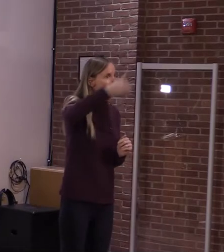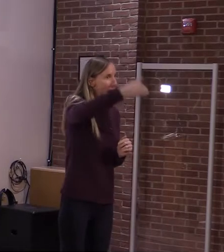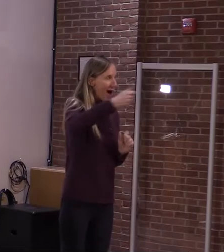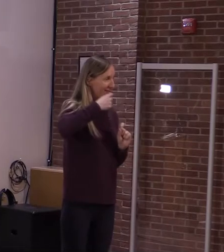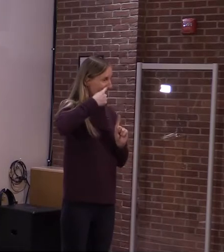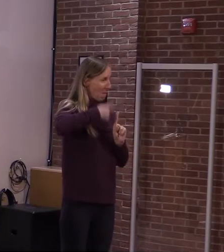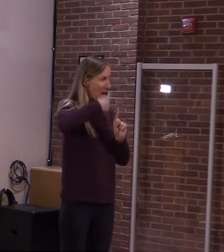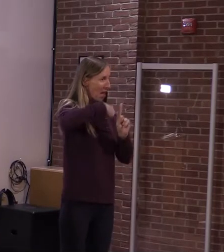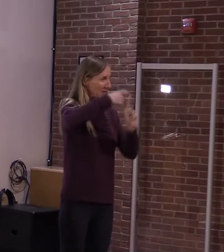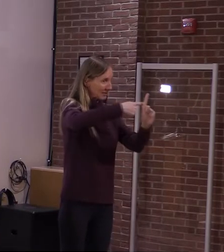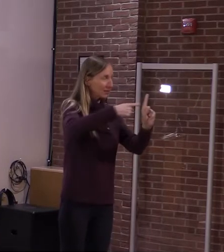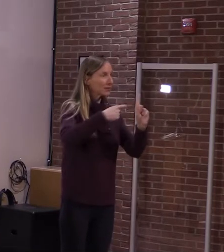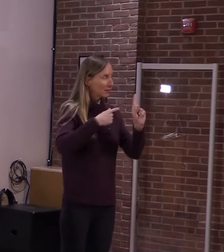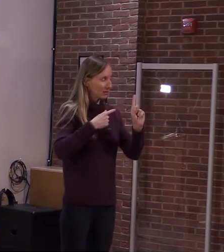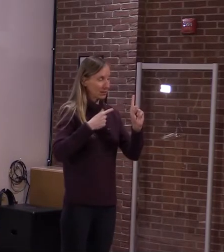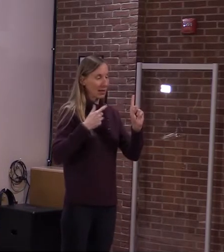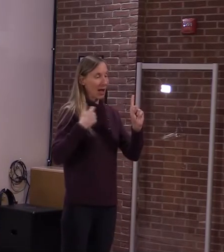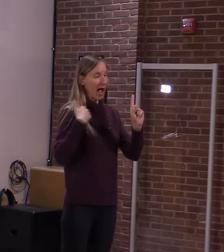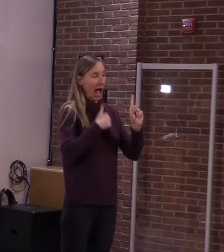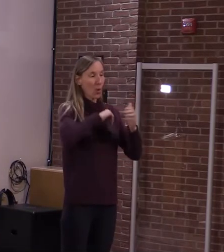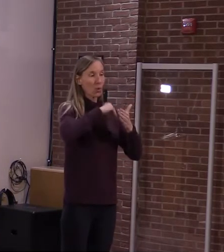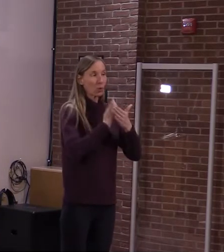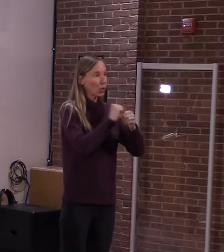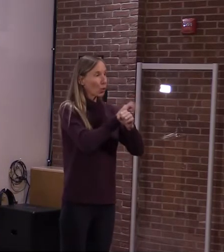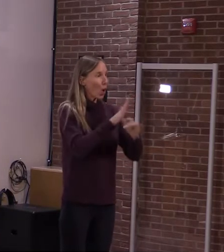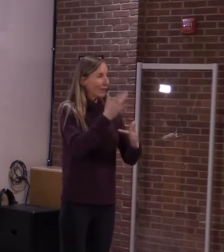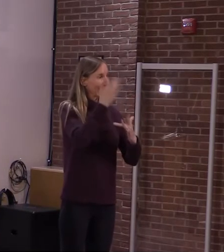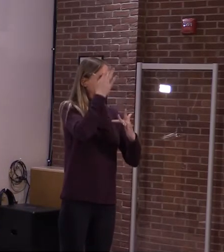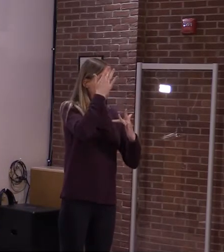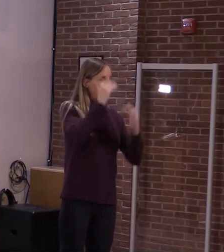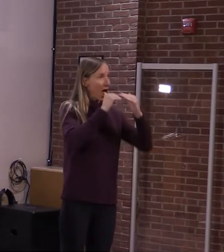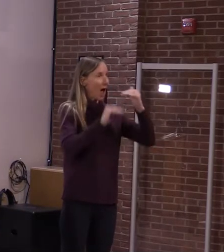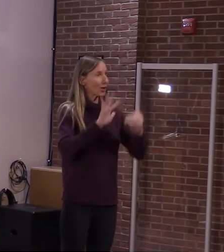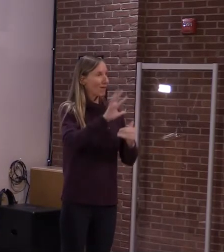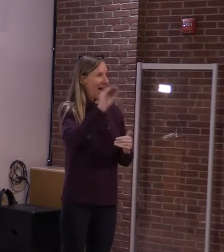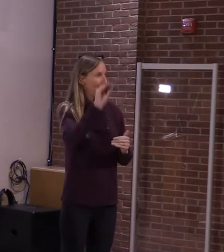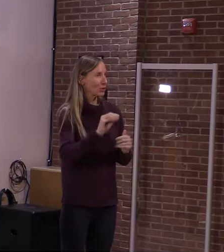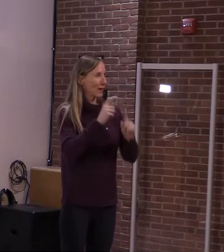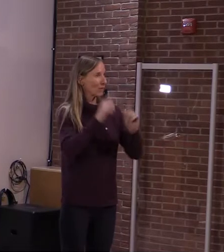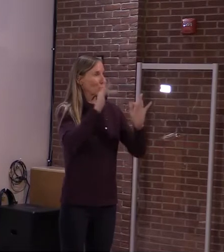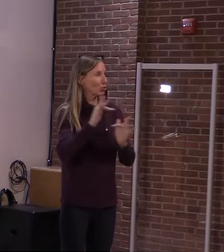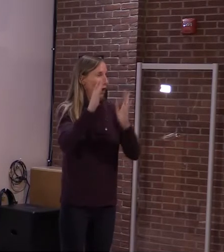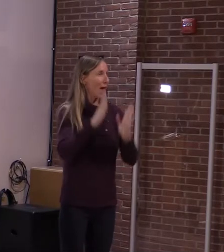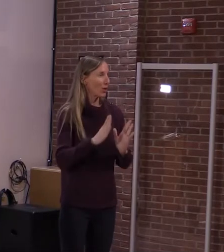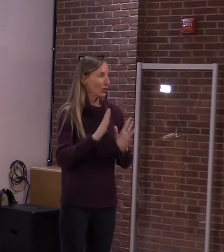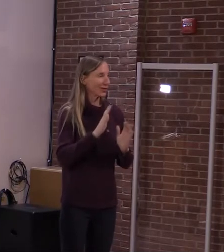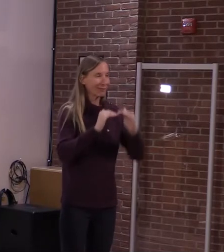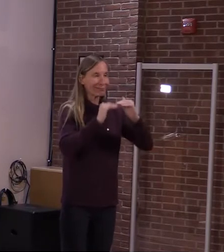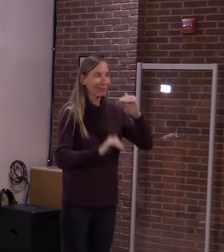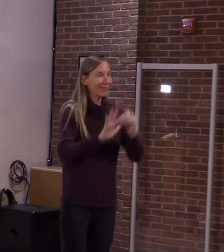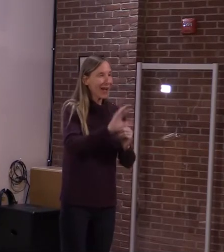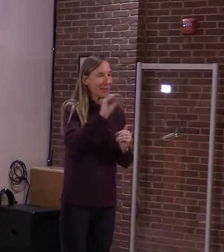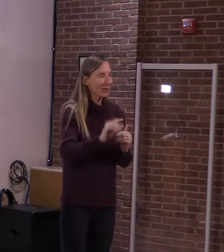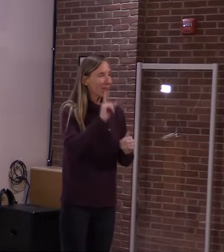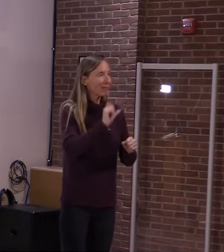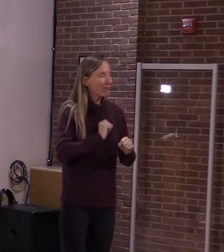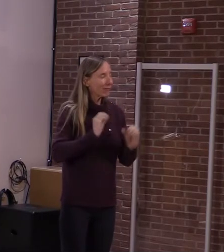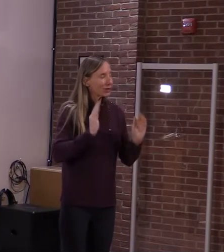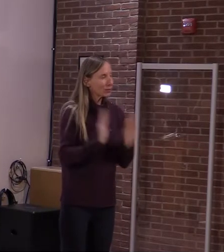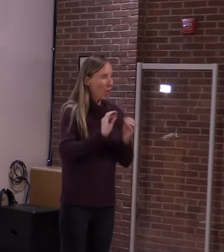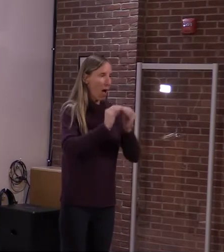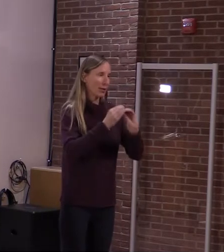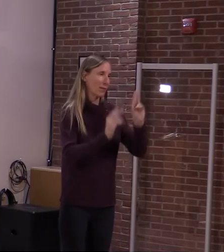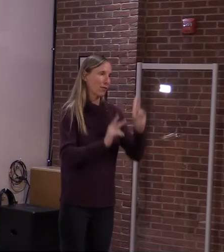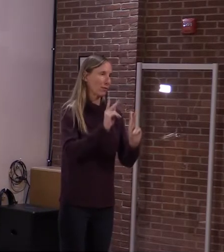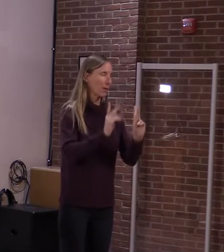5% of our new cases of COVID in Vermont come from travel, so it's a very minimal contributor to